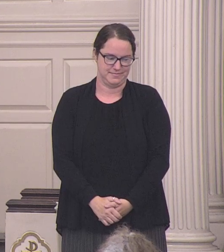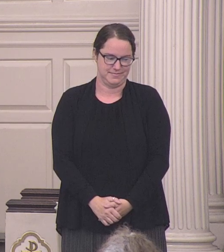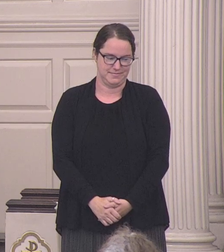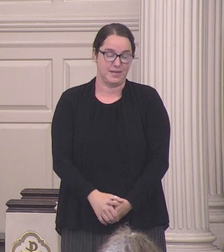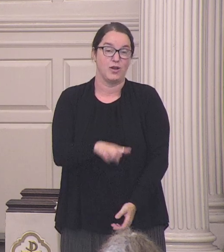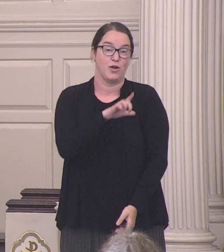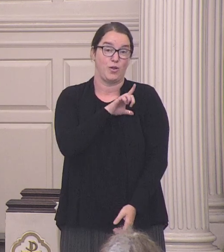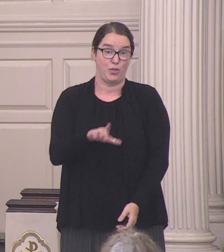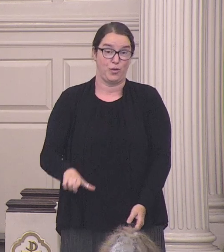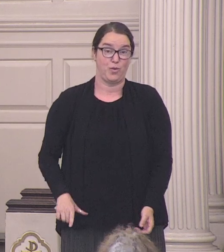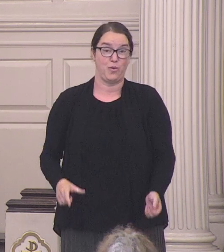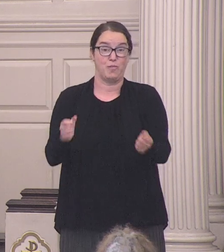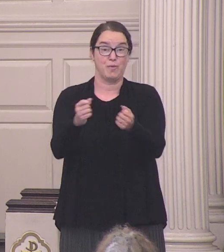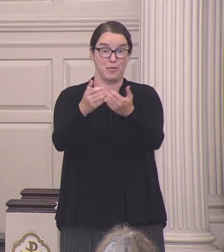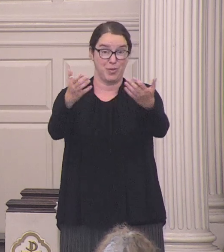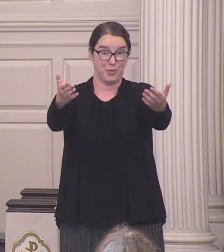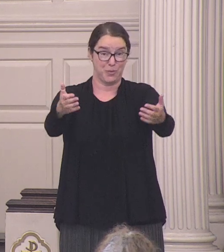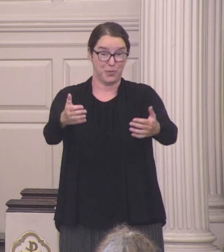The Lord be with you.